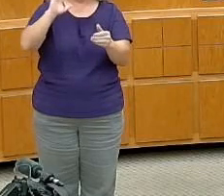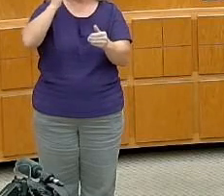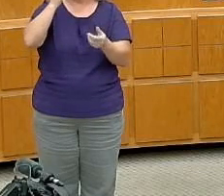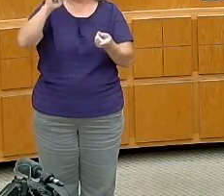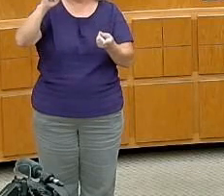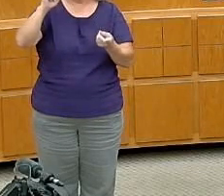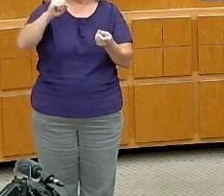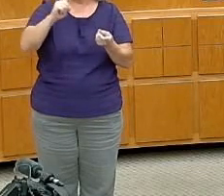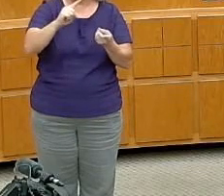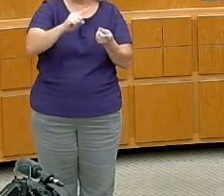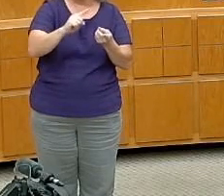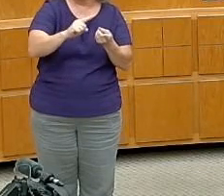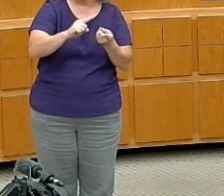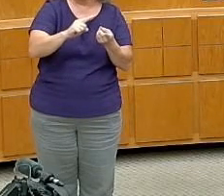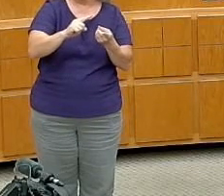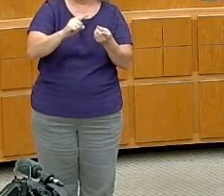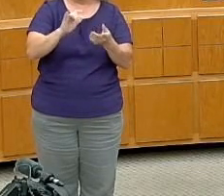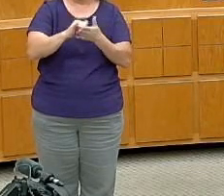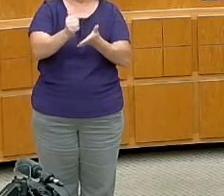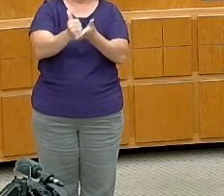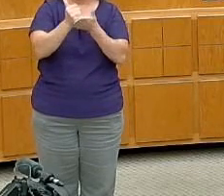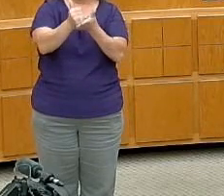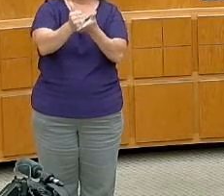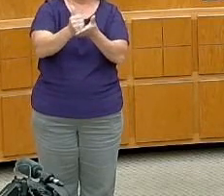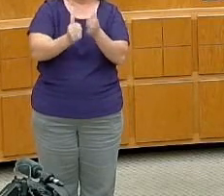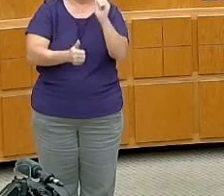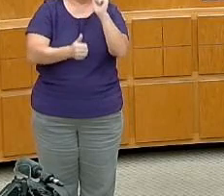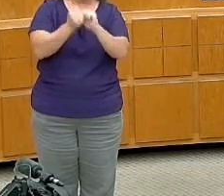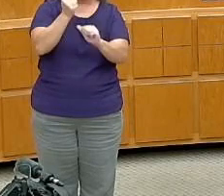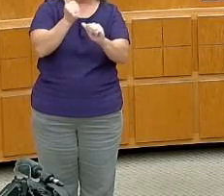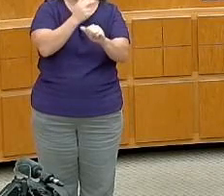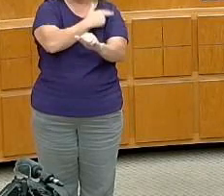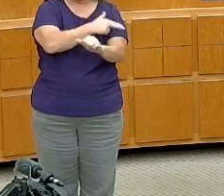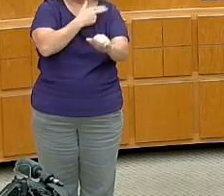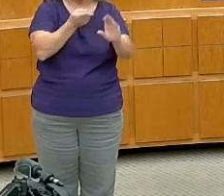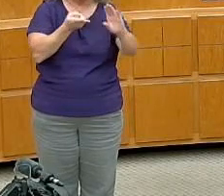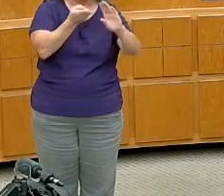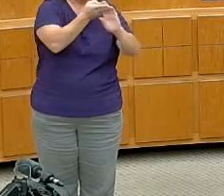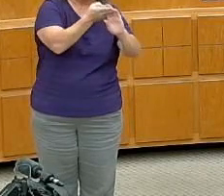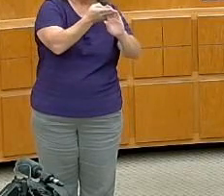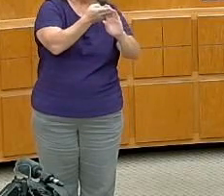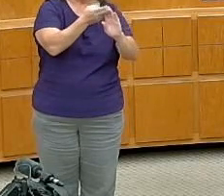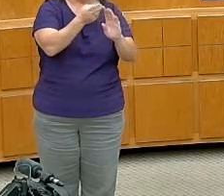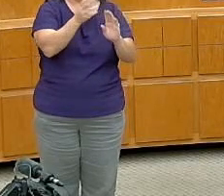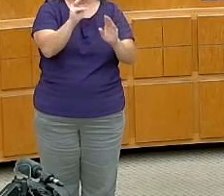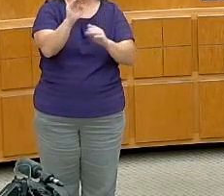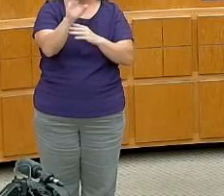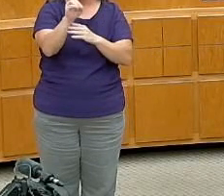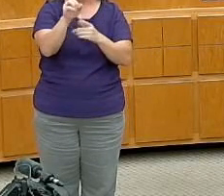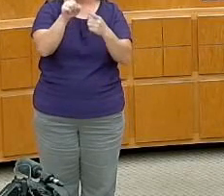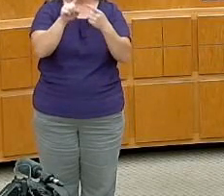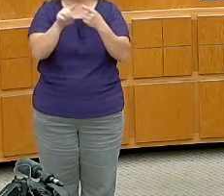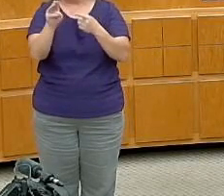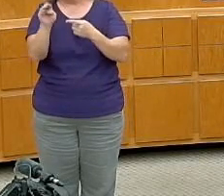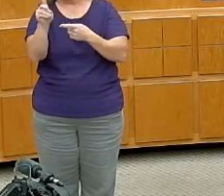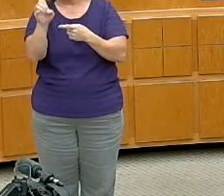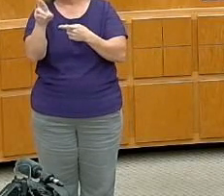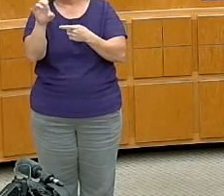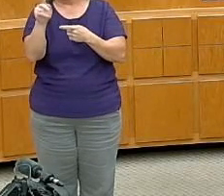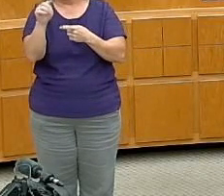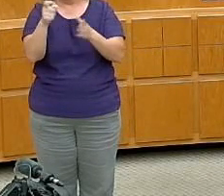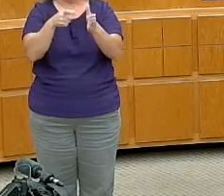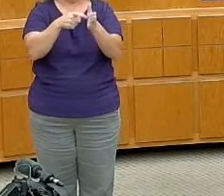And most of the patients are mild to moderate. They required only a few liters of oxygen, and they